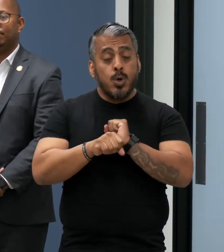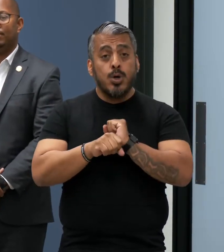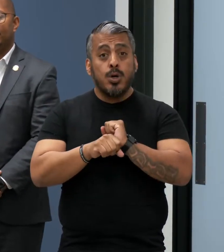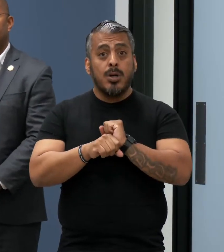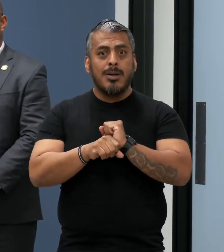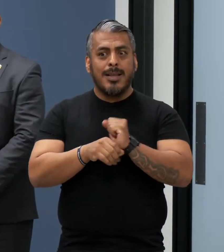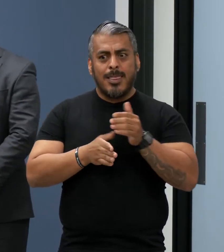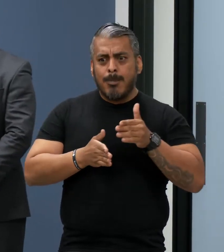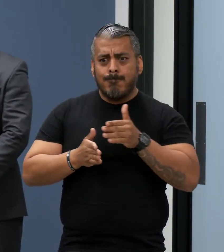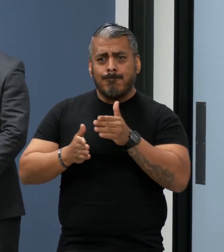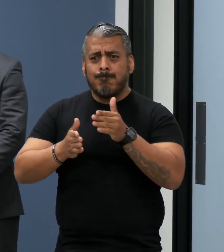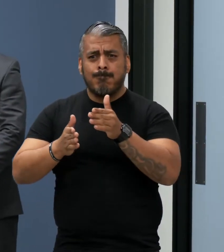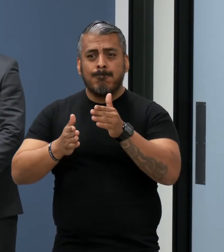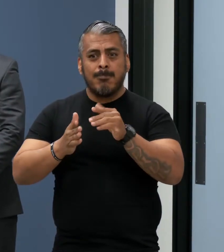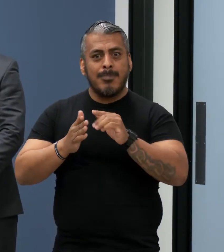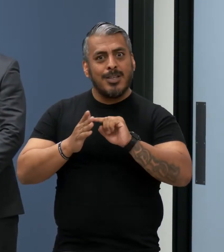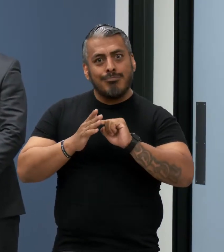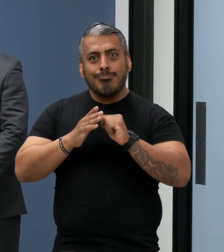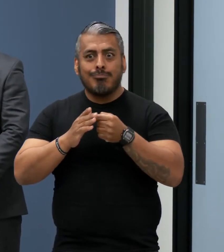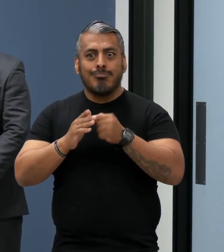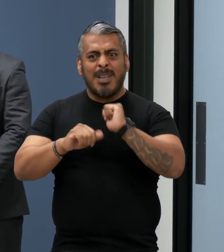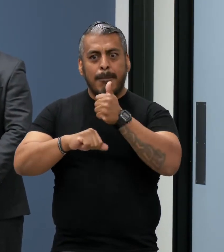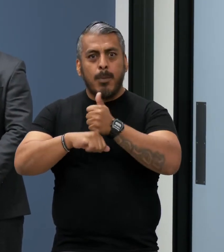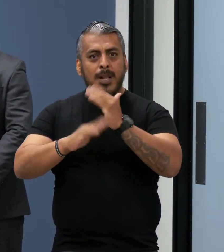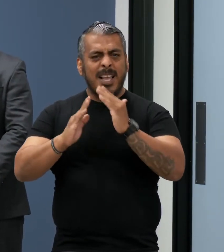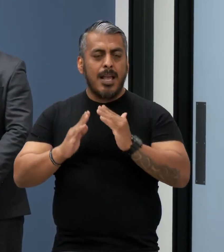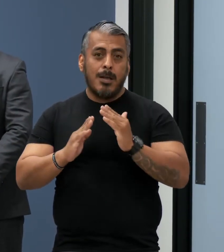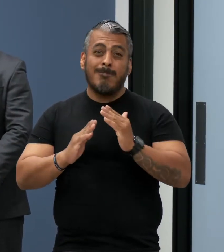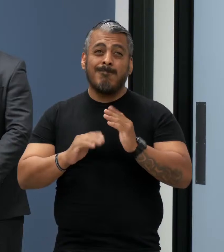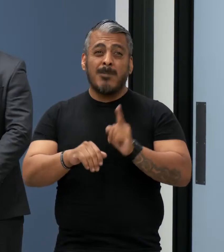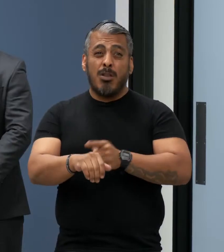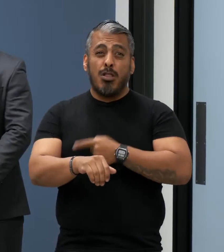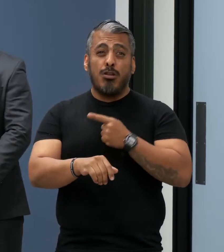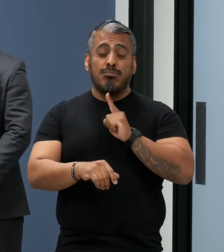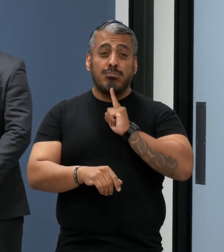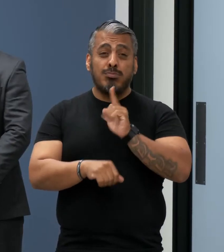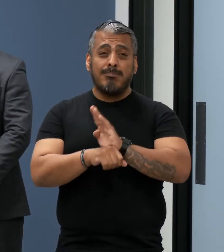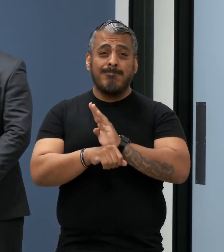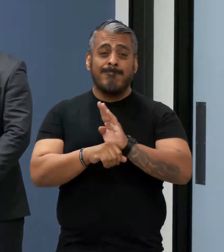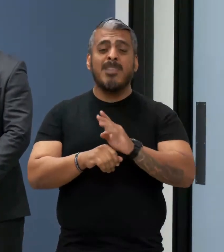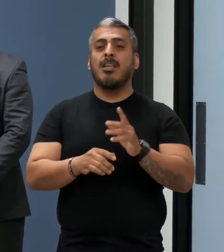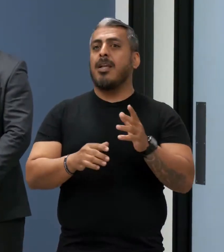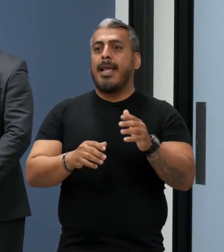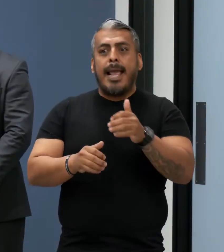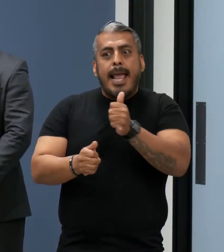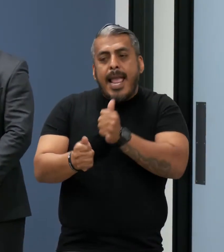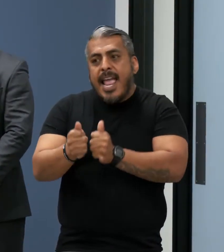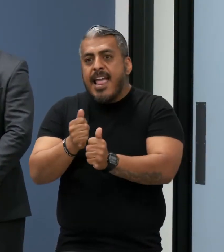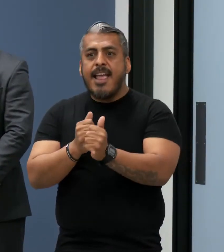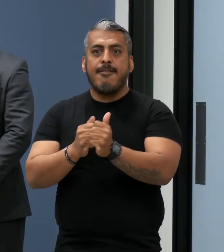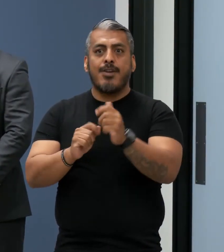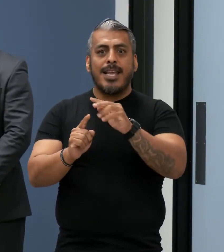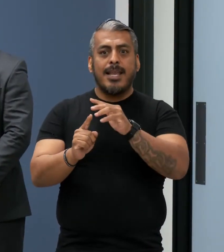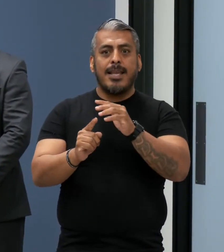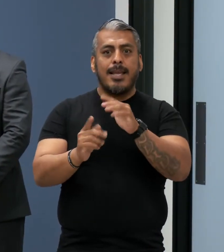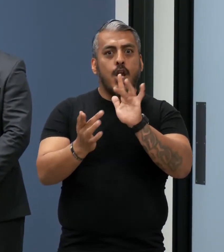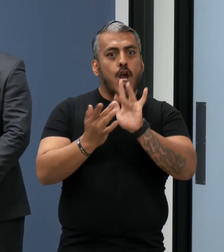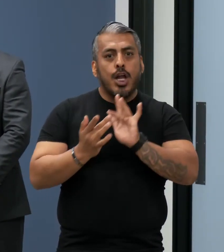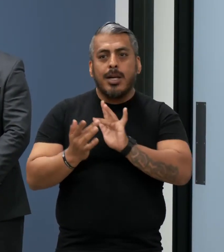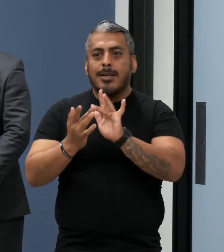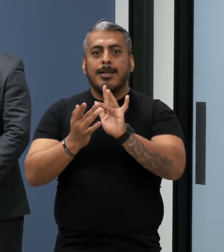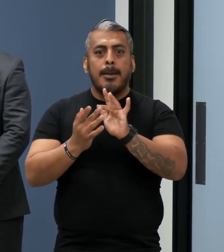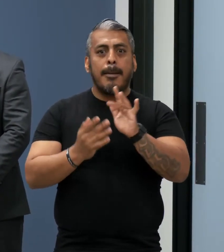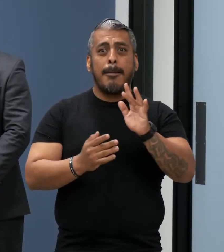The road to becoming permanently housed can be a long one, and every contact homeless service staff and